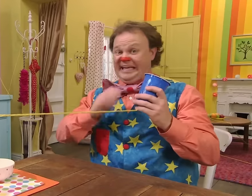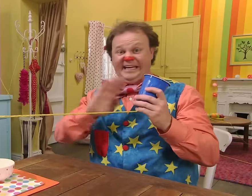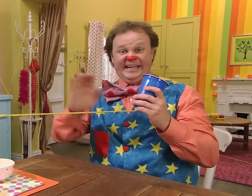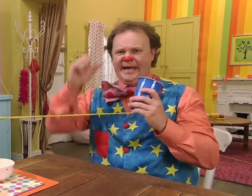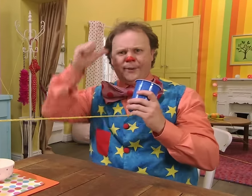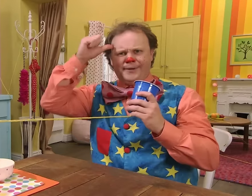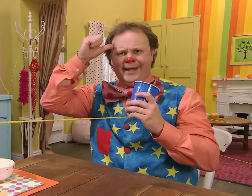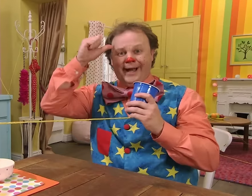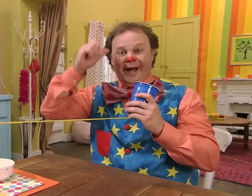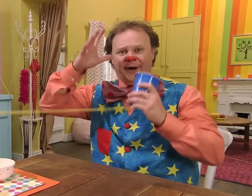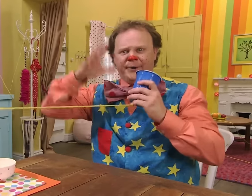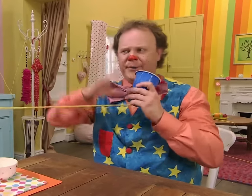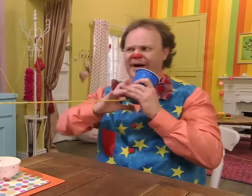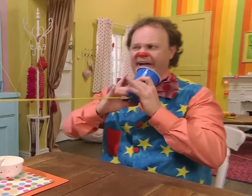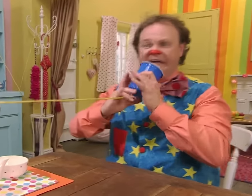I don't know!